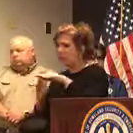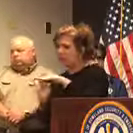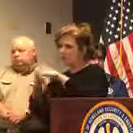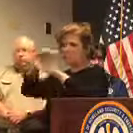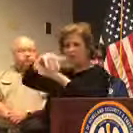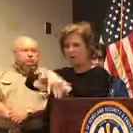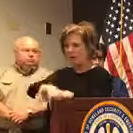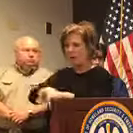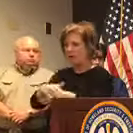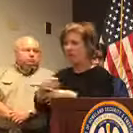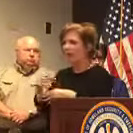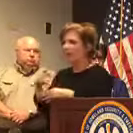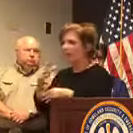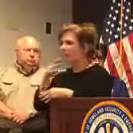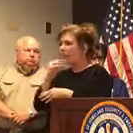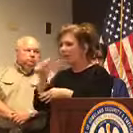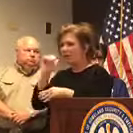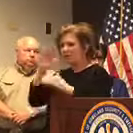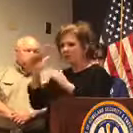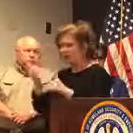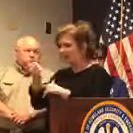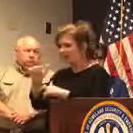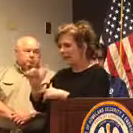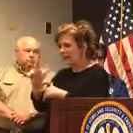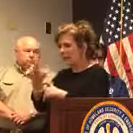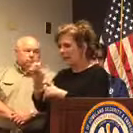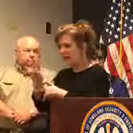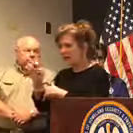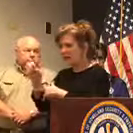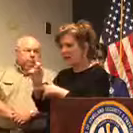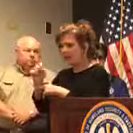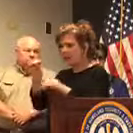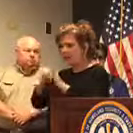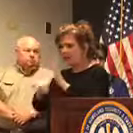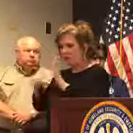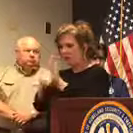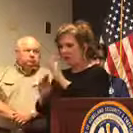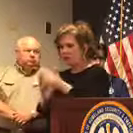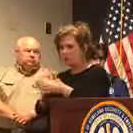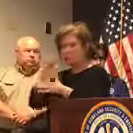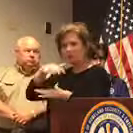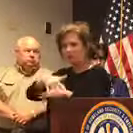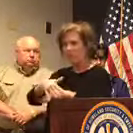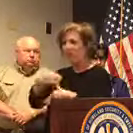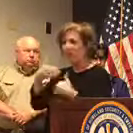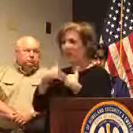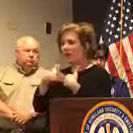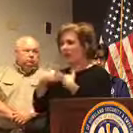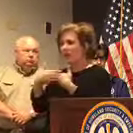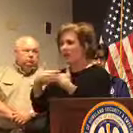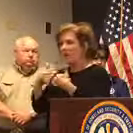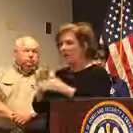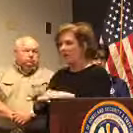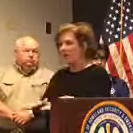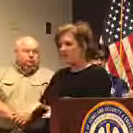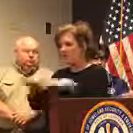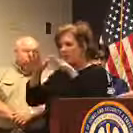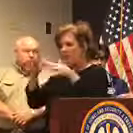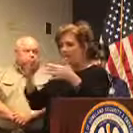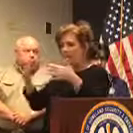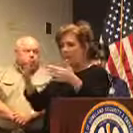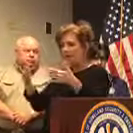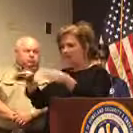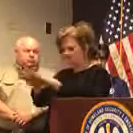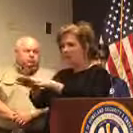levees within the hurricane protection system around the greater New Orleans area being overtopped. There are floodgates that are currently being closed across